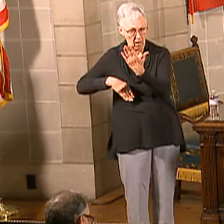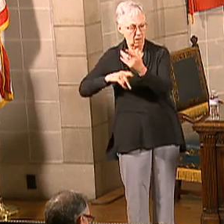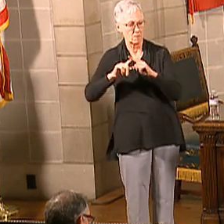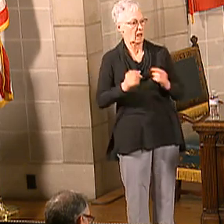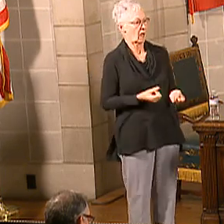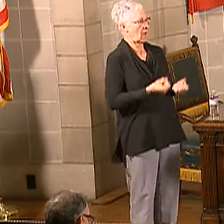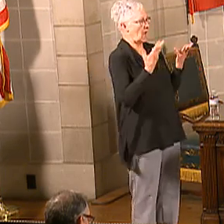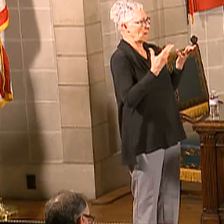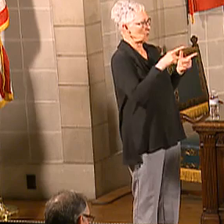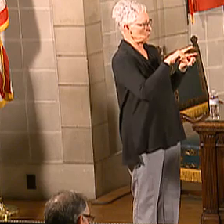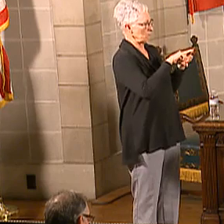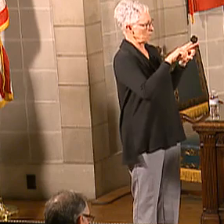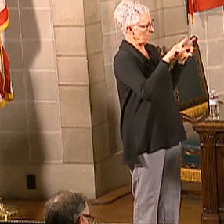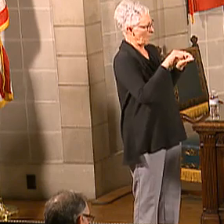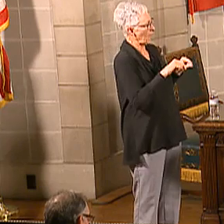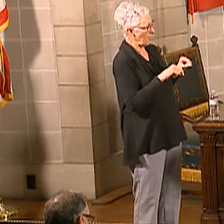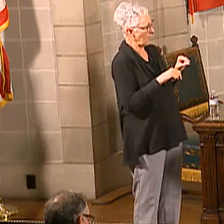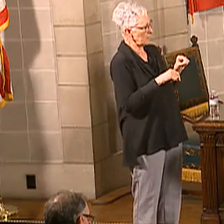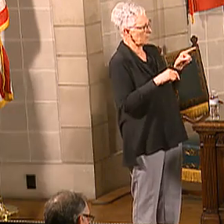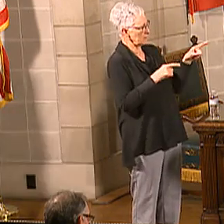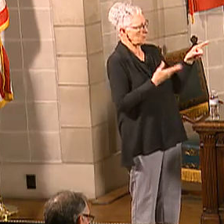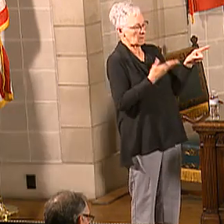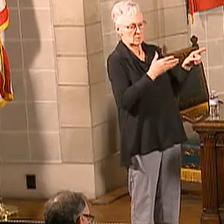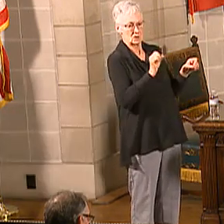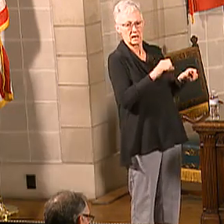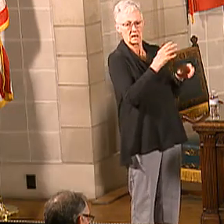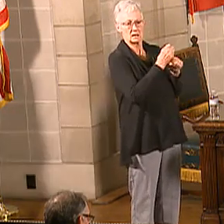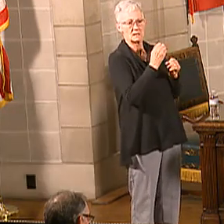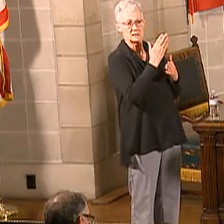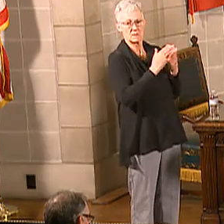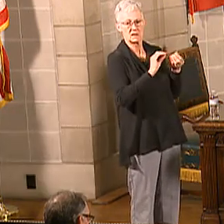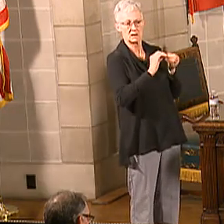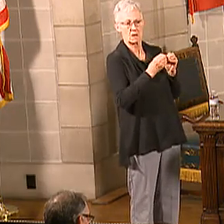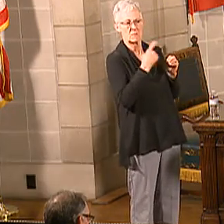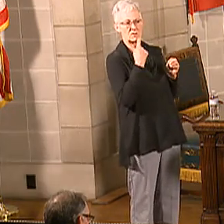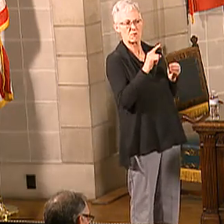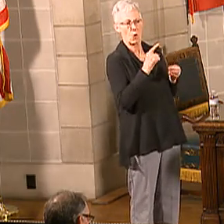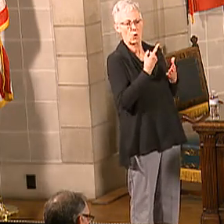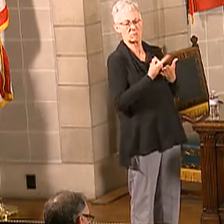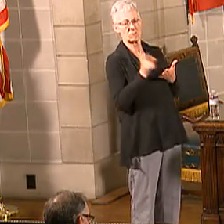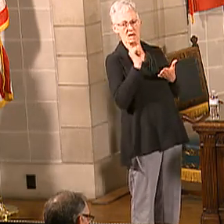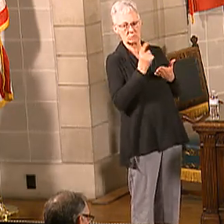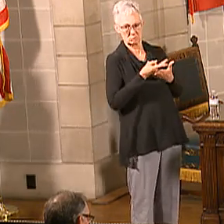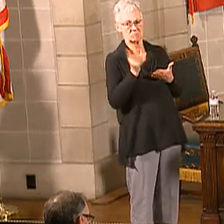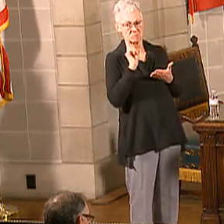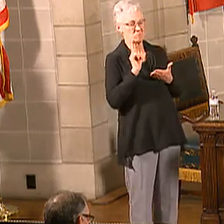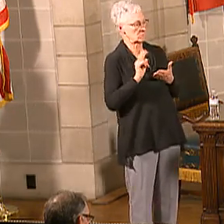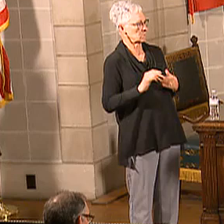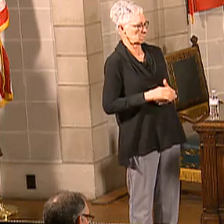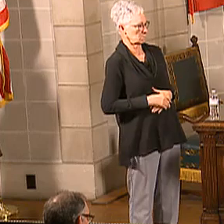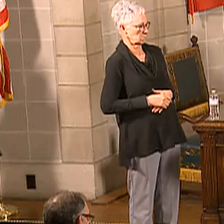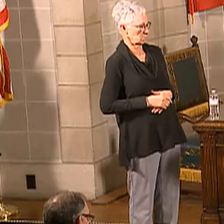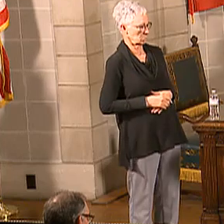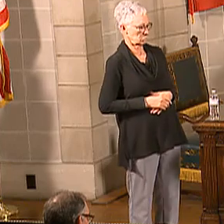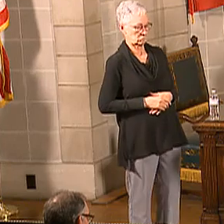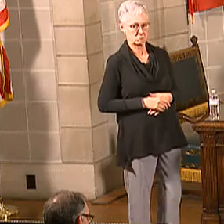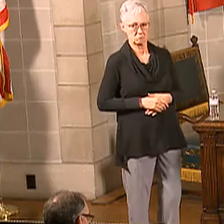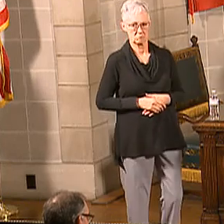some of the back numbers too for the last couple of weeks. Okay. Great, thanks, John. I have a question for Commissioner Longstead. Commissioner?